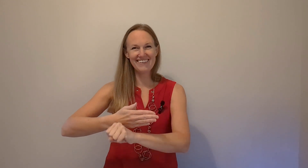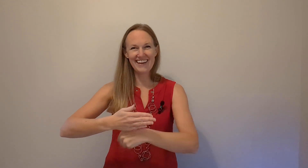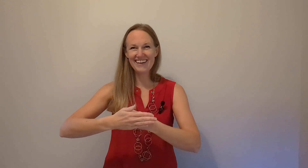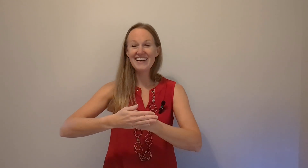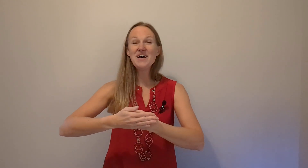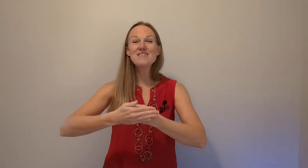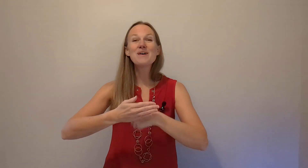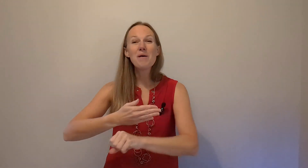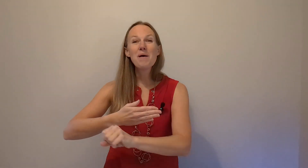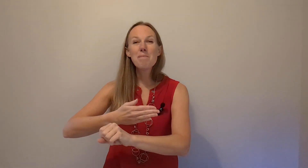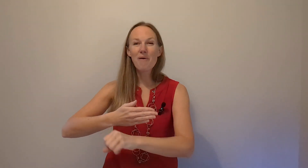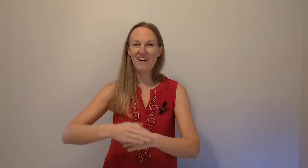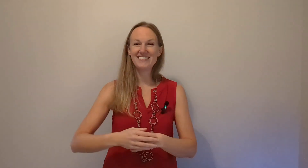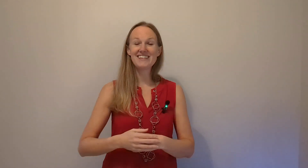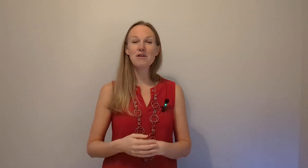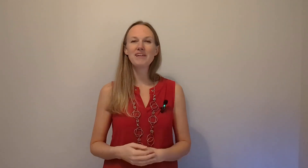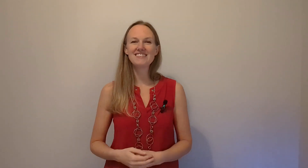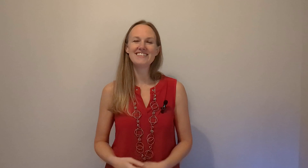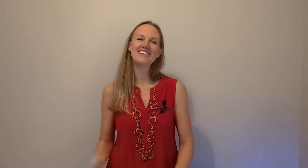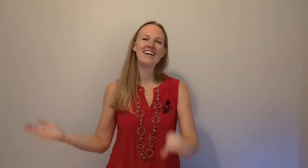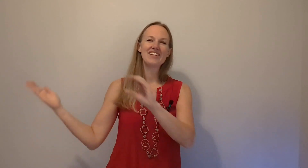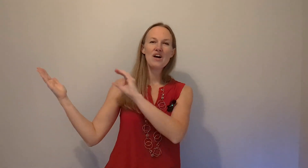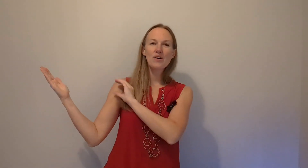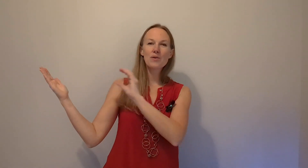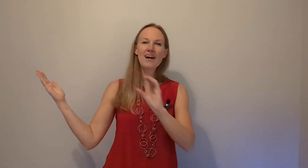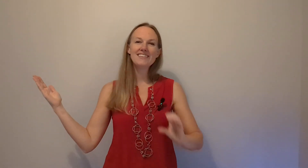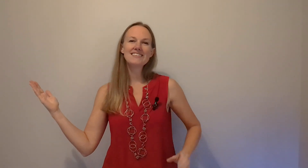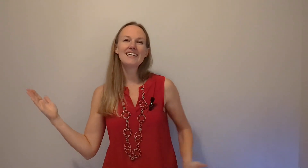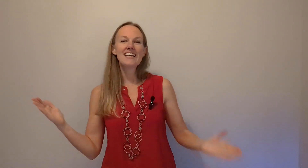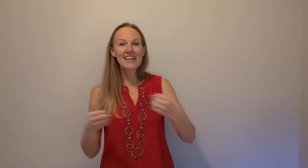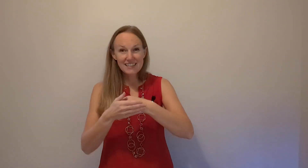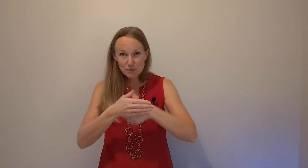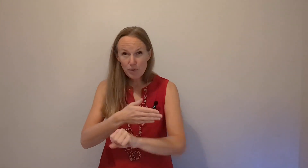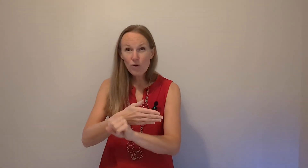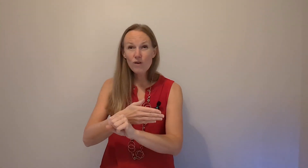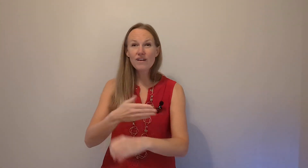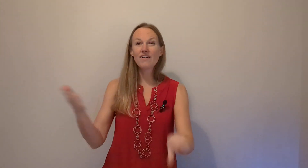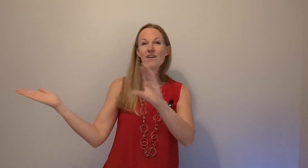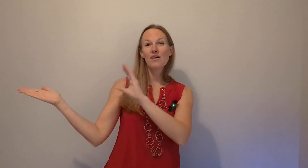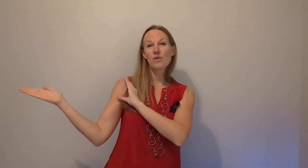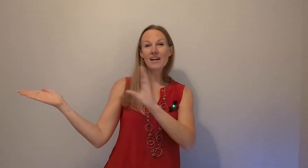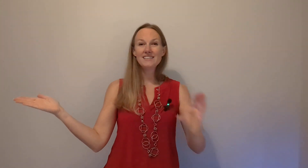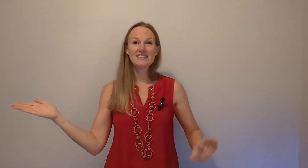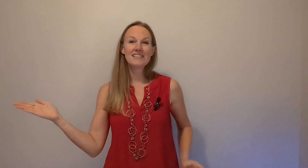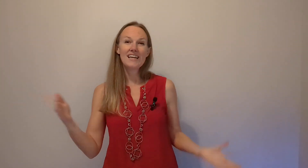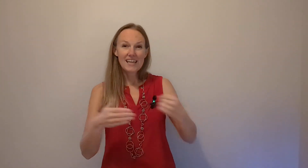Okay, so born. So that repeats 3 times. Christ is born. Christ